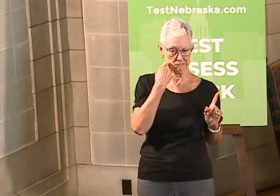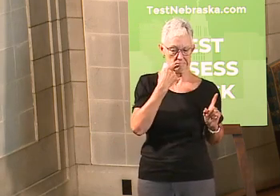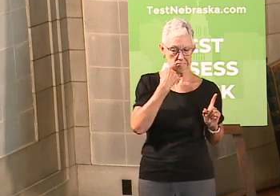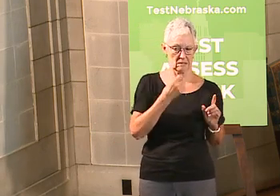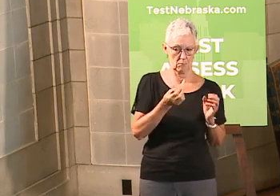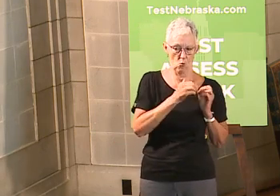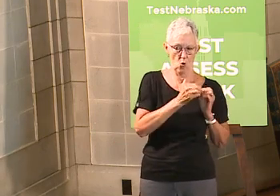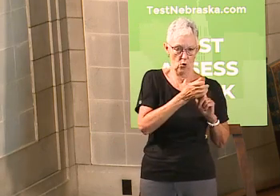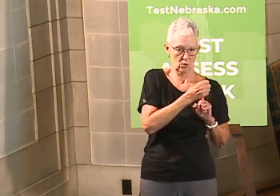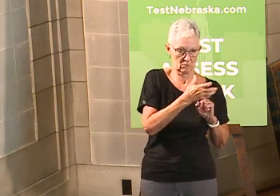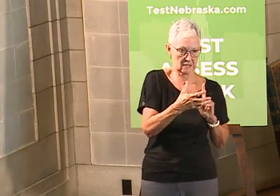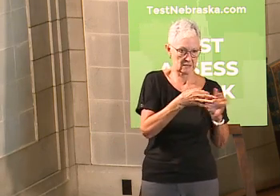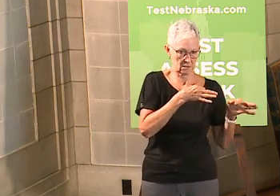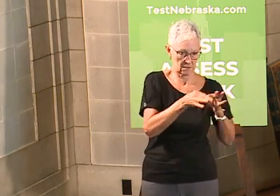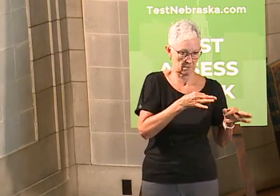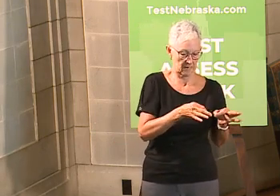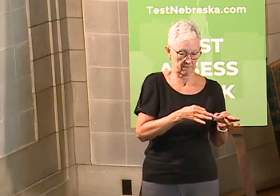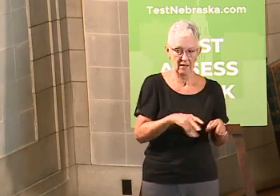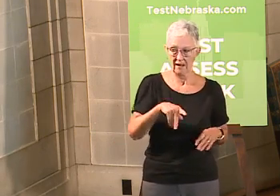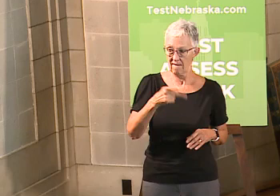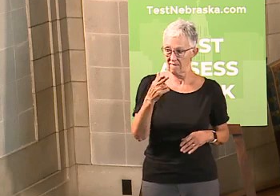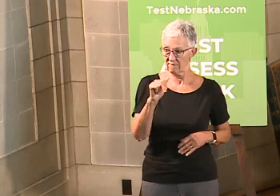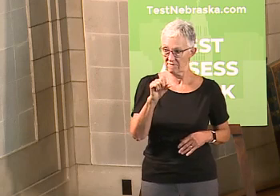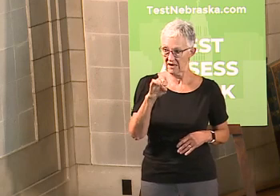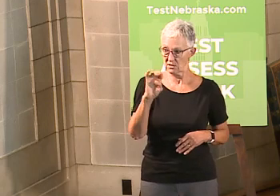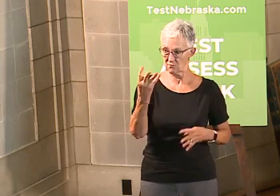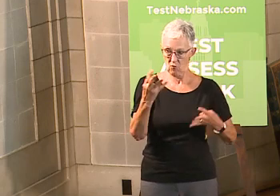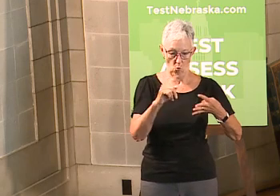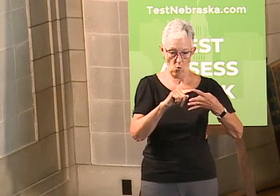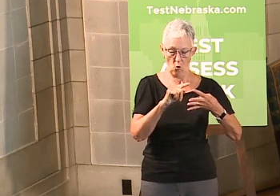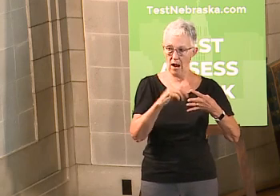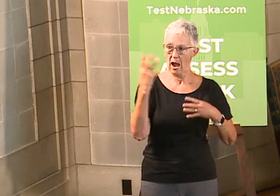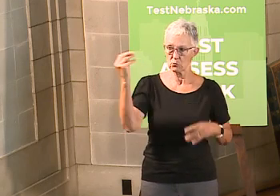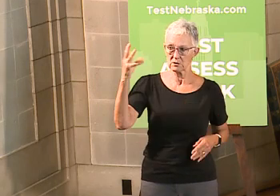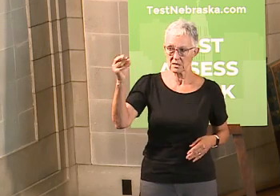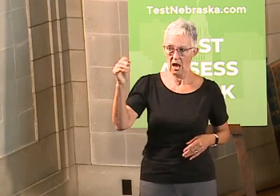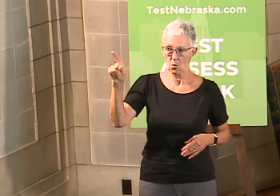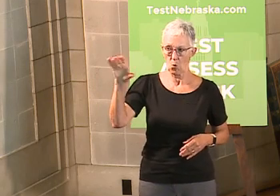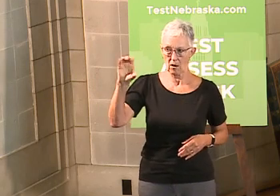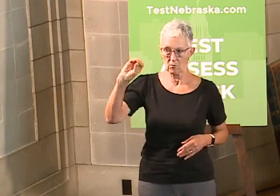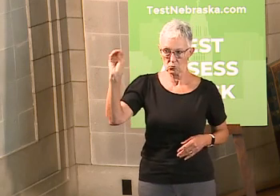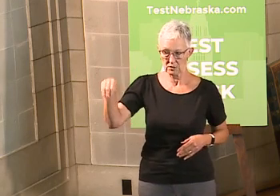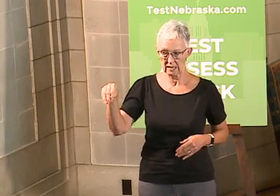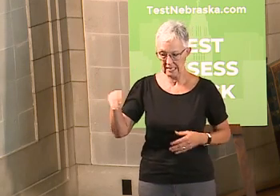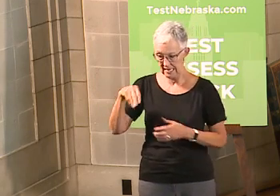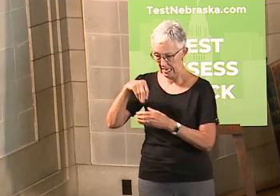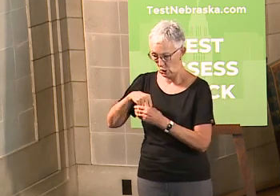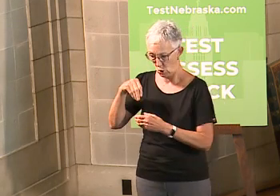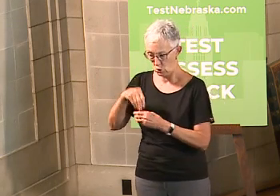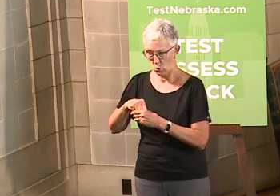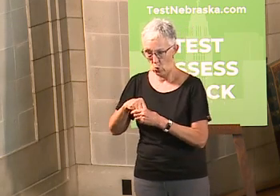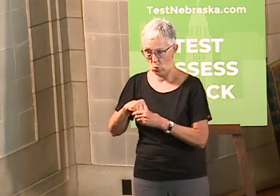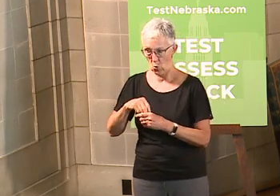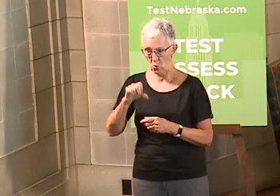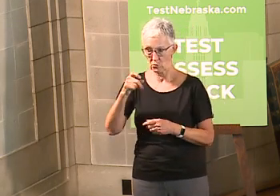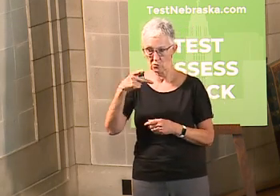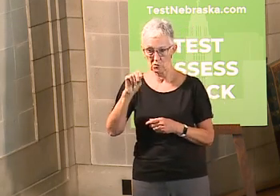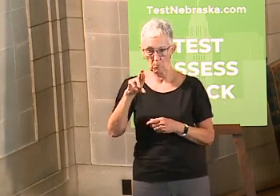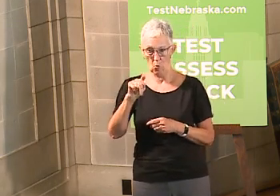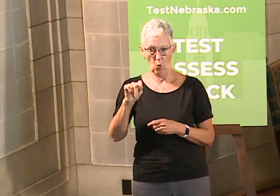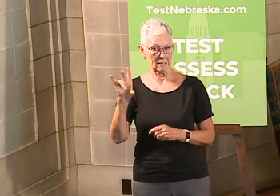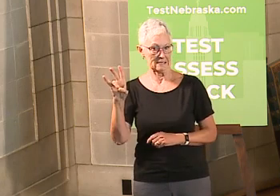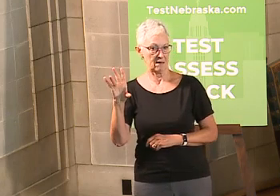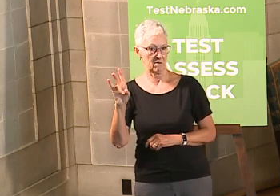phase 4, outdoor venues will go to 100%, indoor venues will go to 75%, and will now schools be able to have